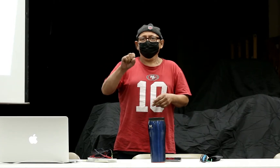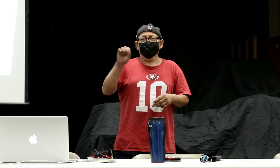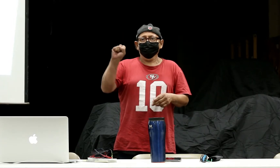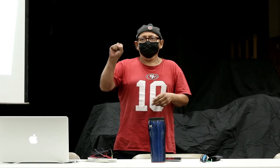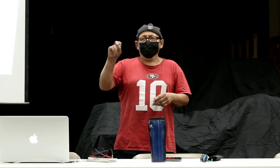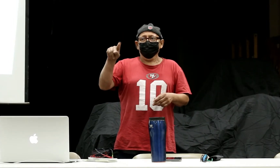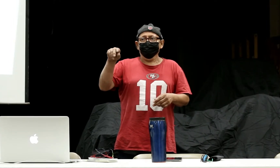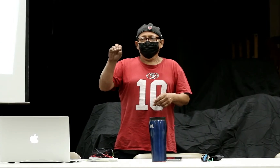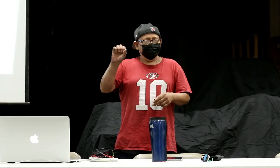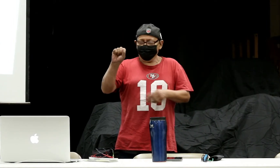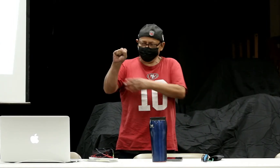Hello, my name is Jesus